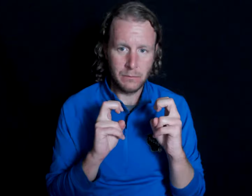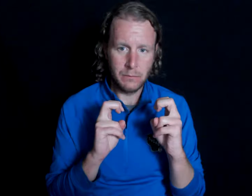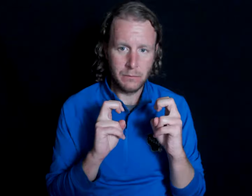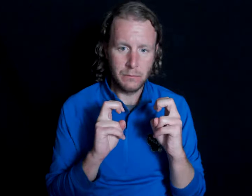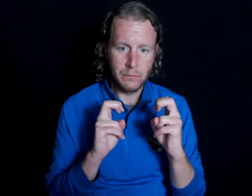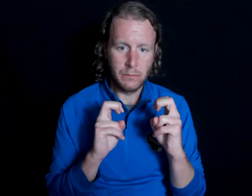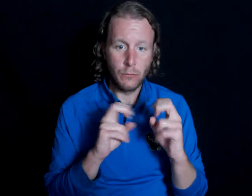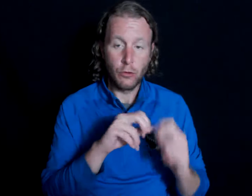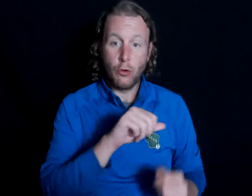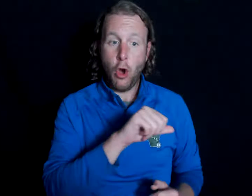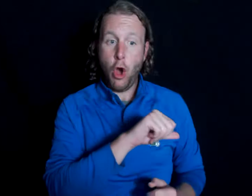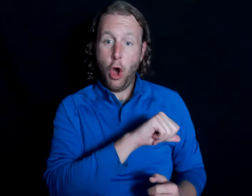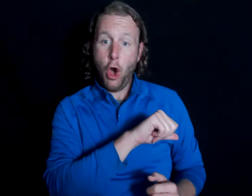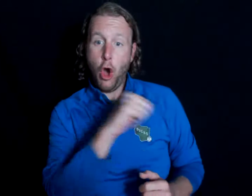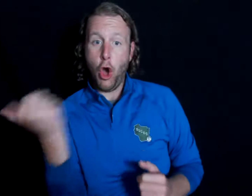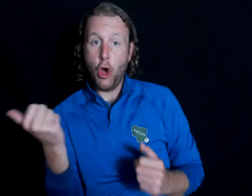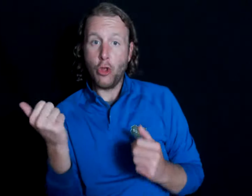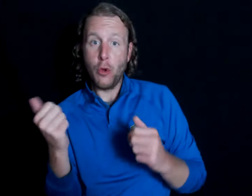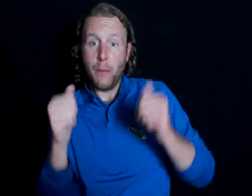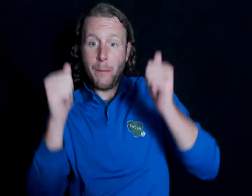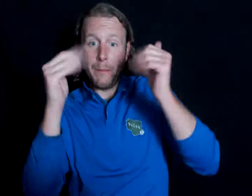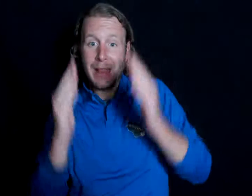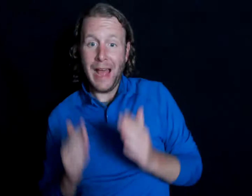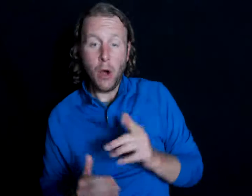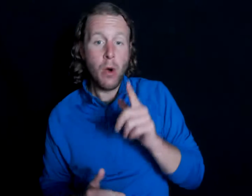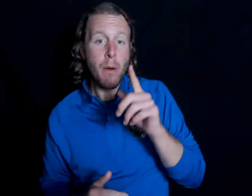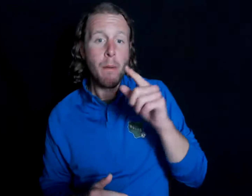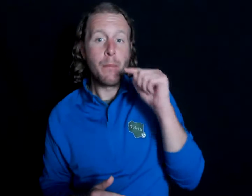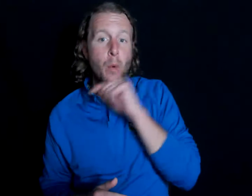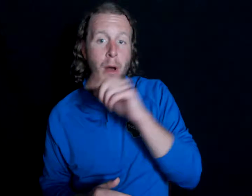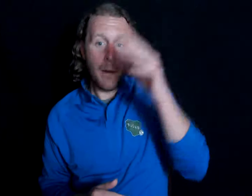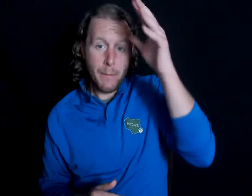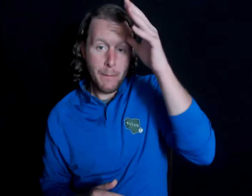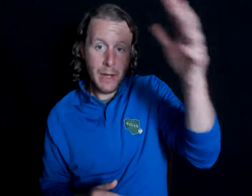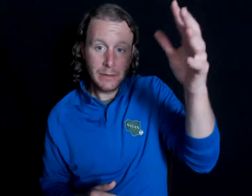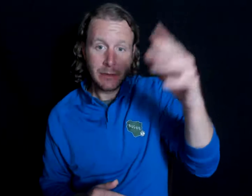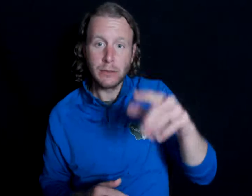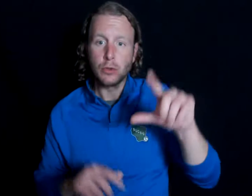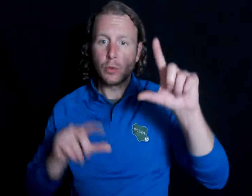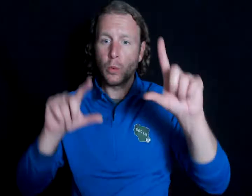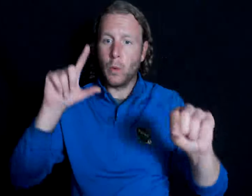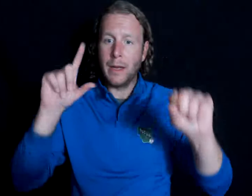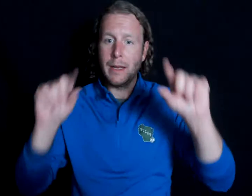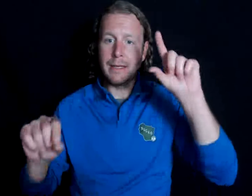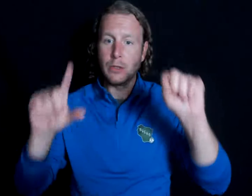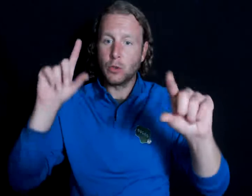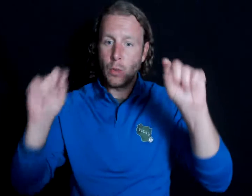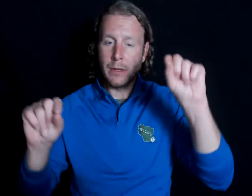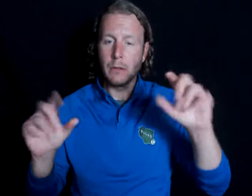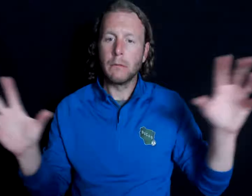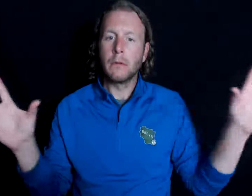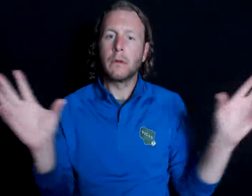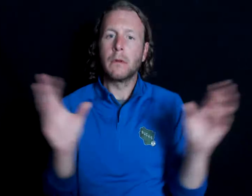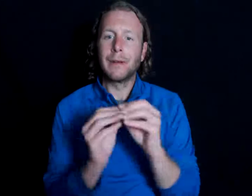history to have a 20-20 in the playoffs, and he had 18 of them. Oscar, Kareem. Lou Alcindor back then. Yep.